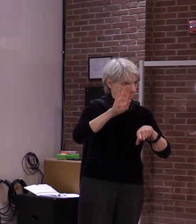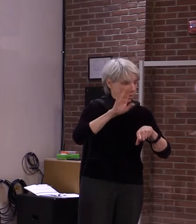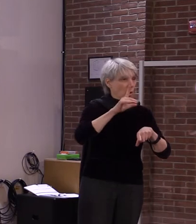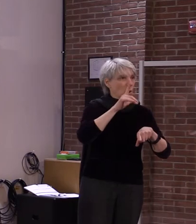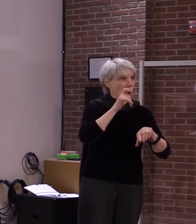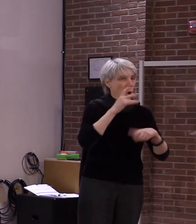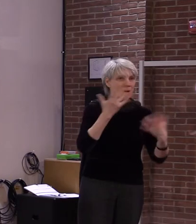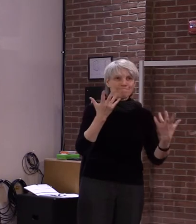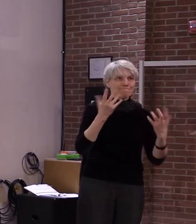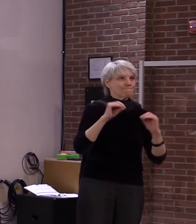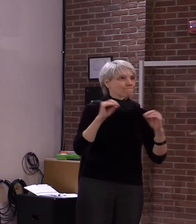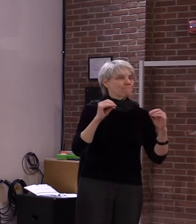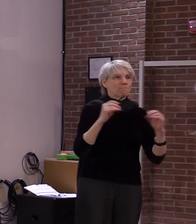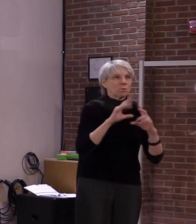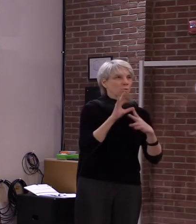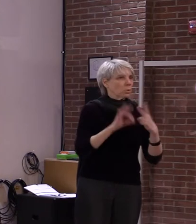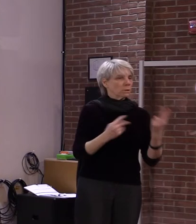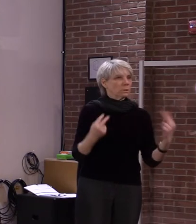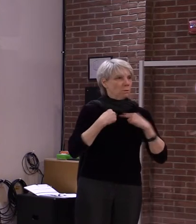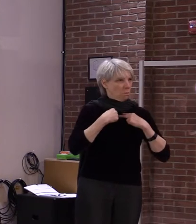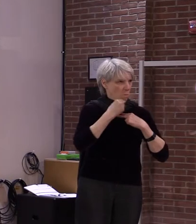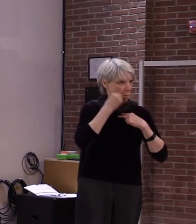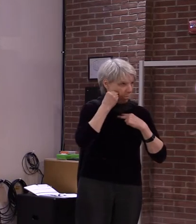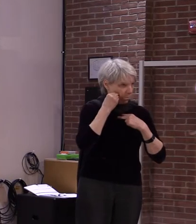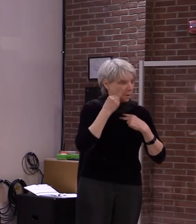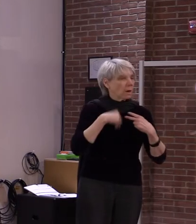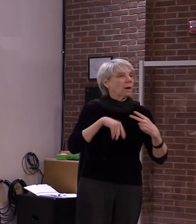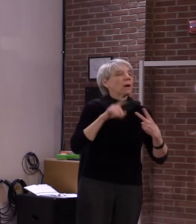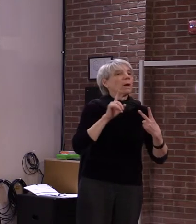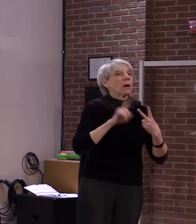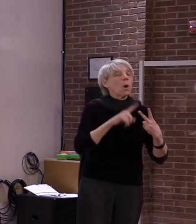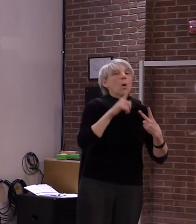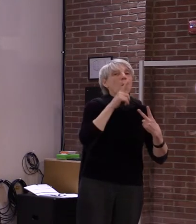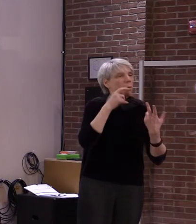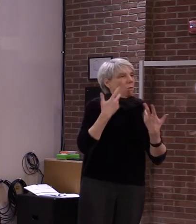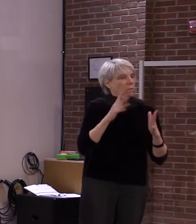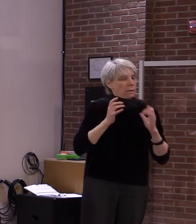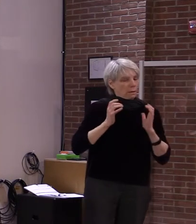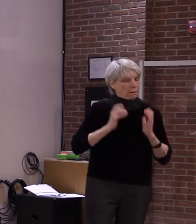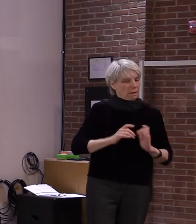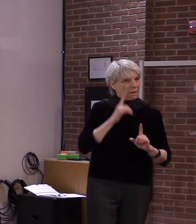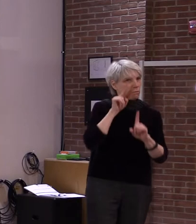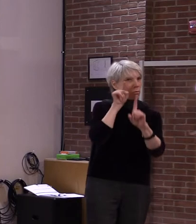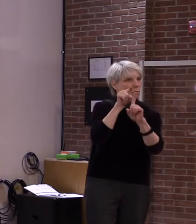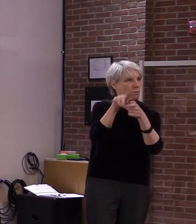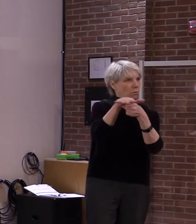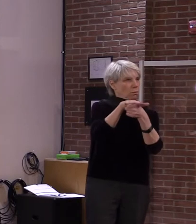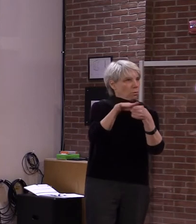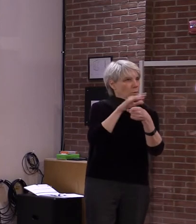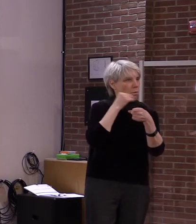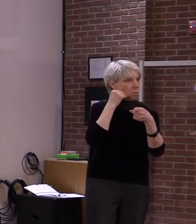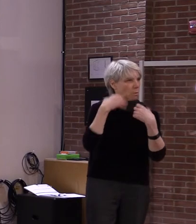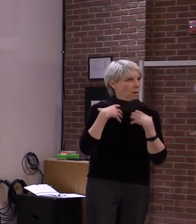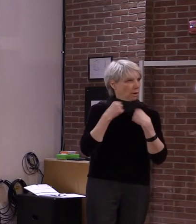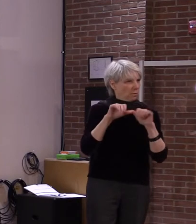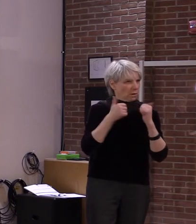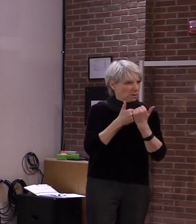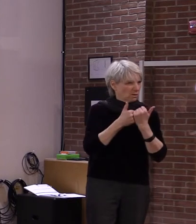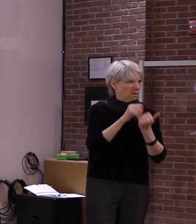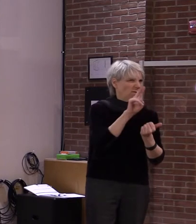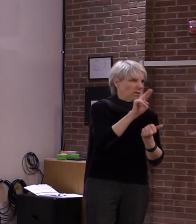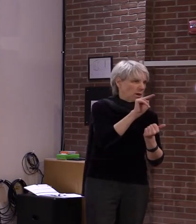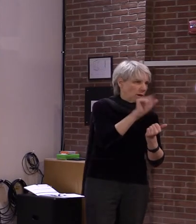homebound and in the service of local home health agencies including both v a agencies